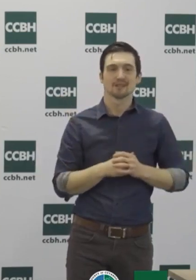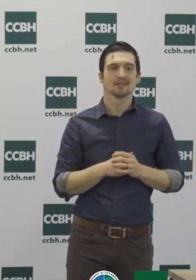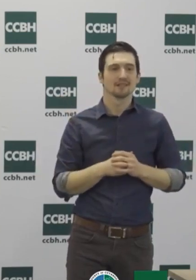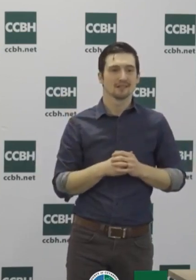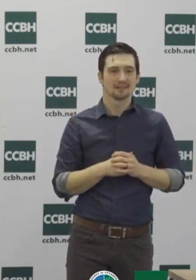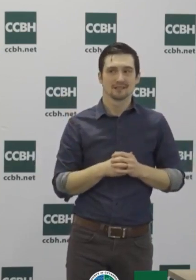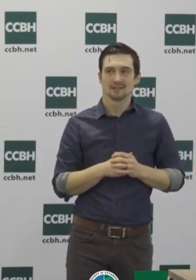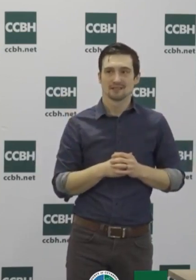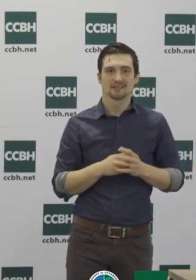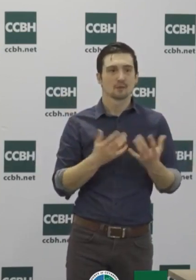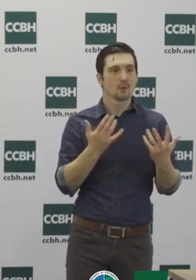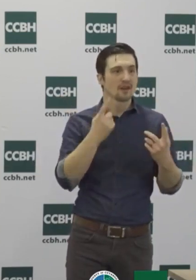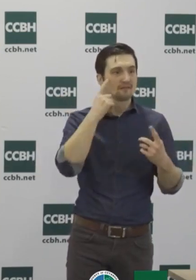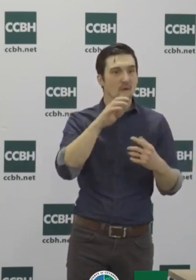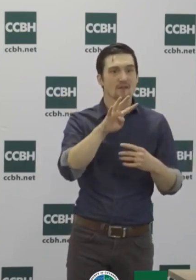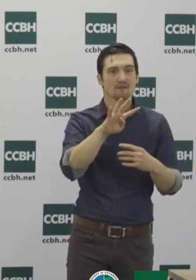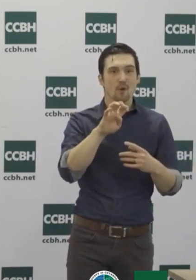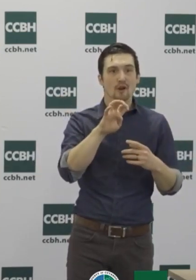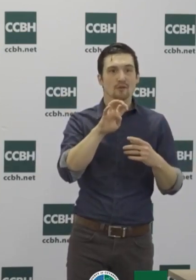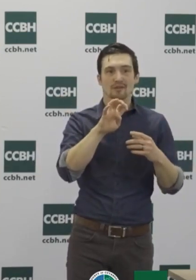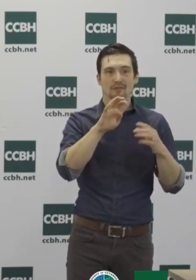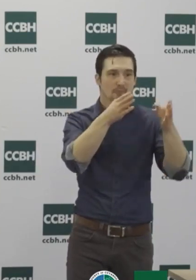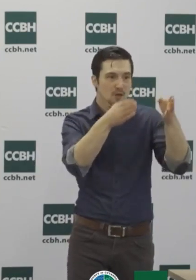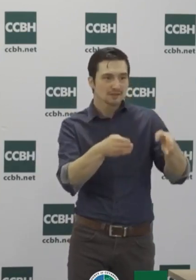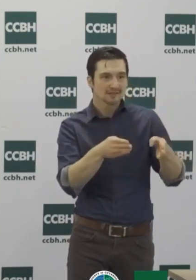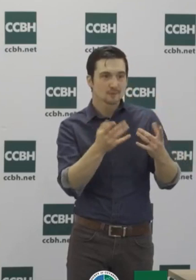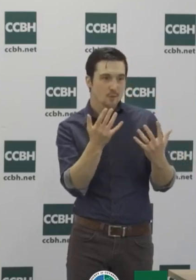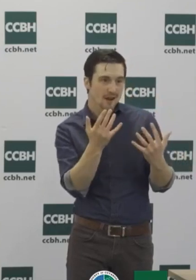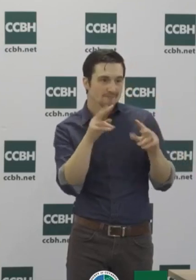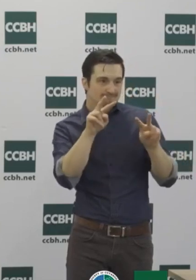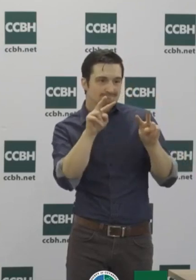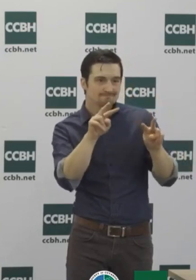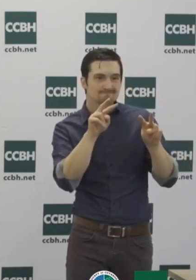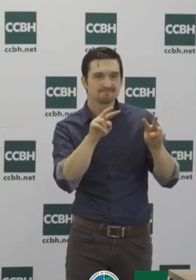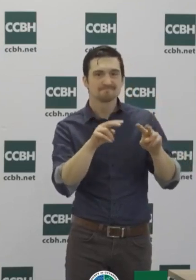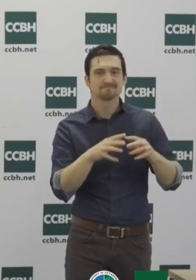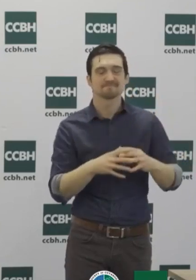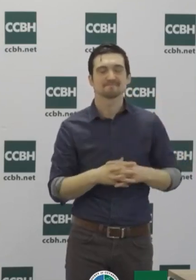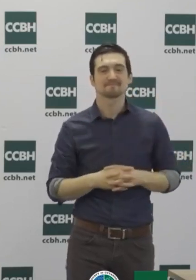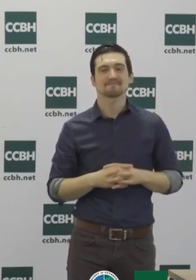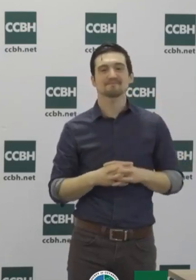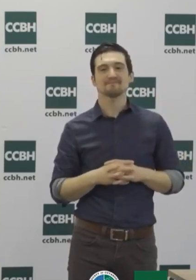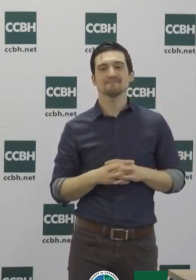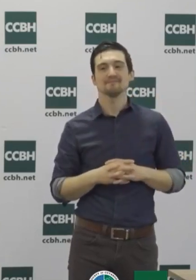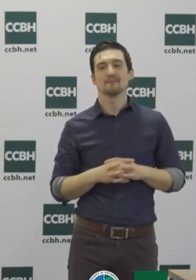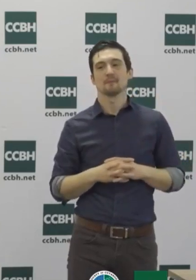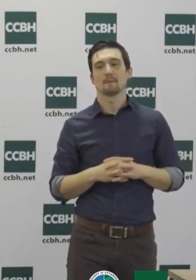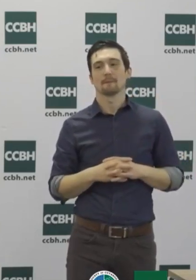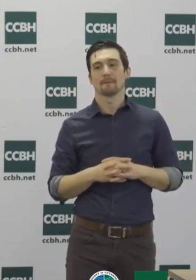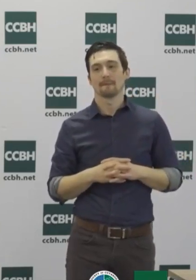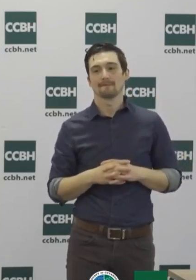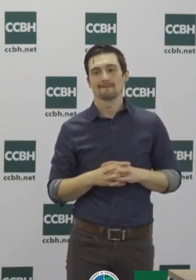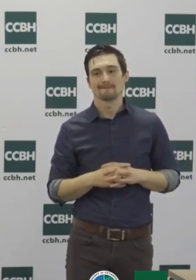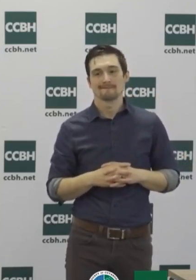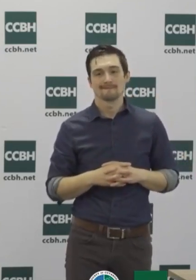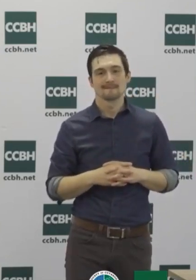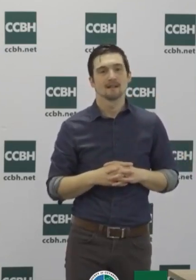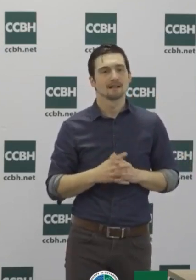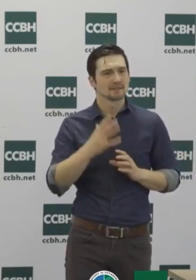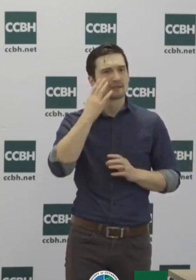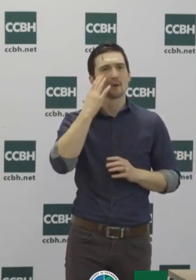who will clear the 400th person. We kind of mark those hundreds. And I can just note for the first